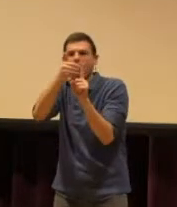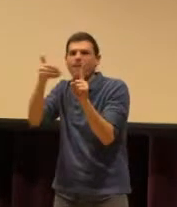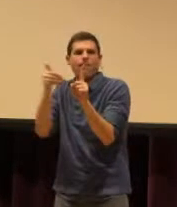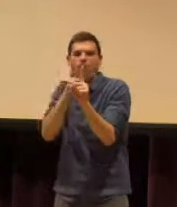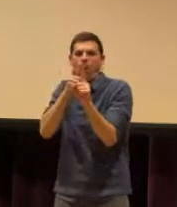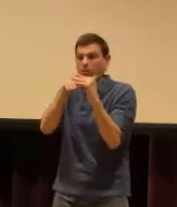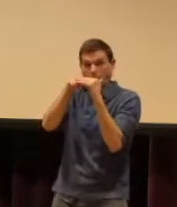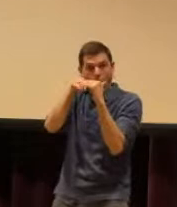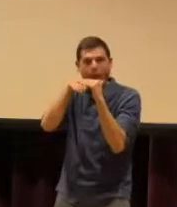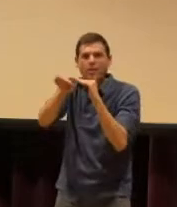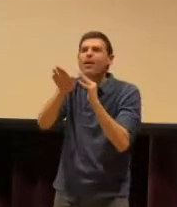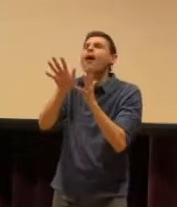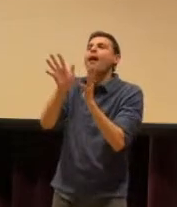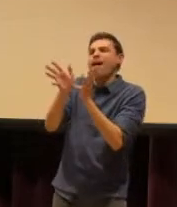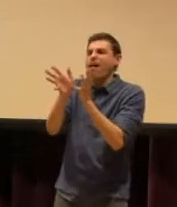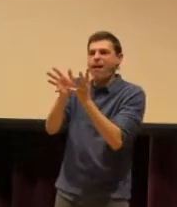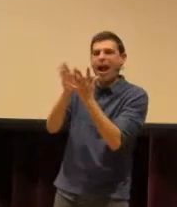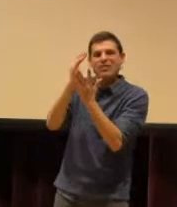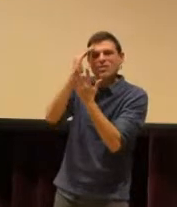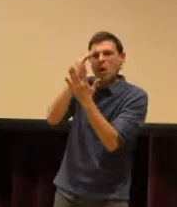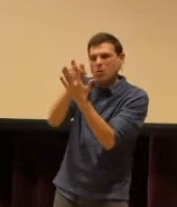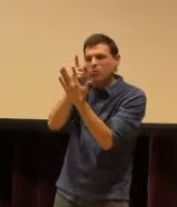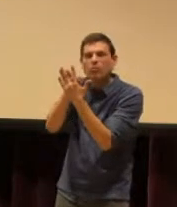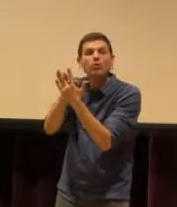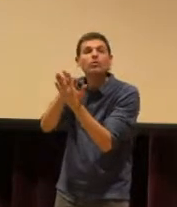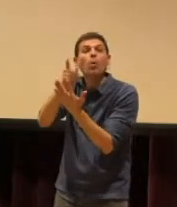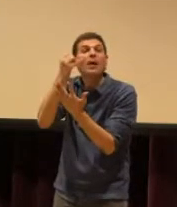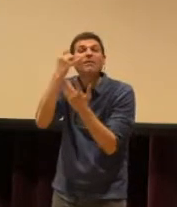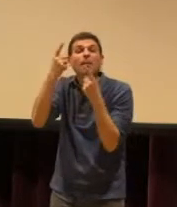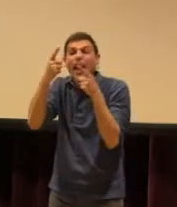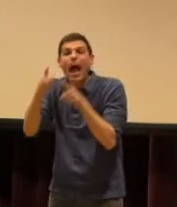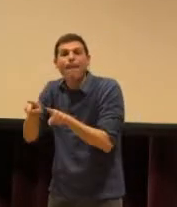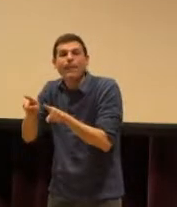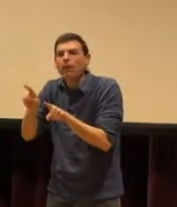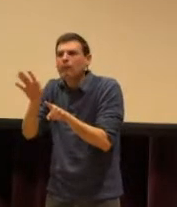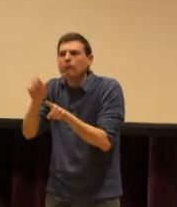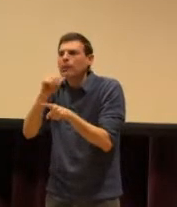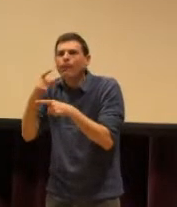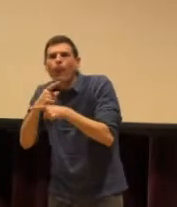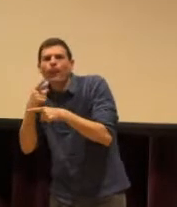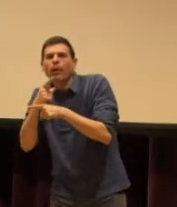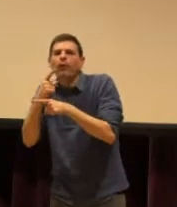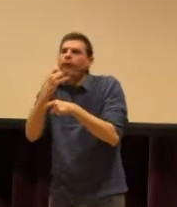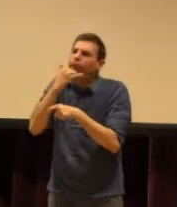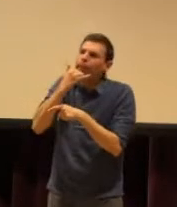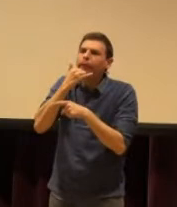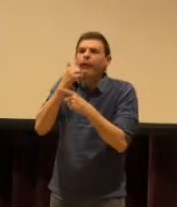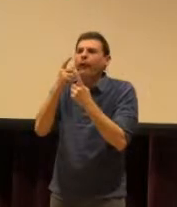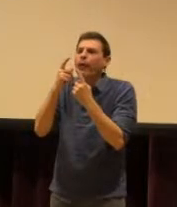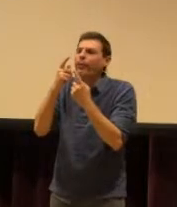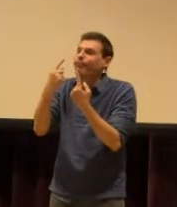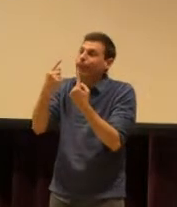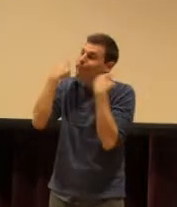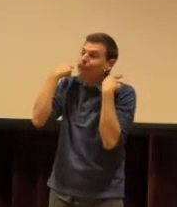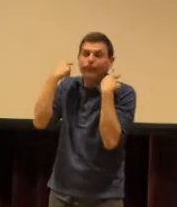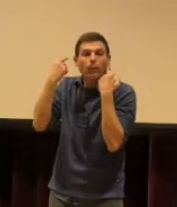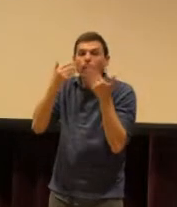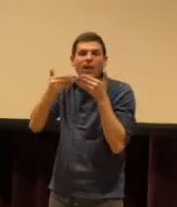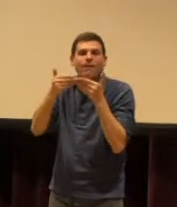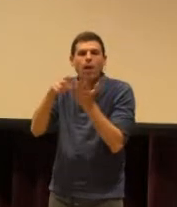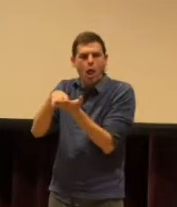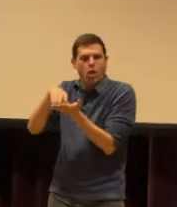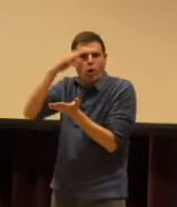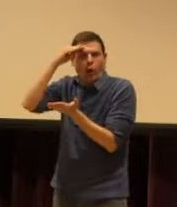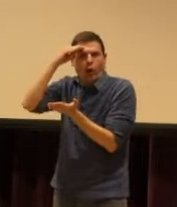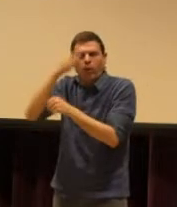if I didn't feel that was appropriate after the fact. So really just kind of trying my best